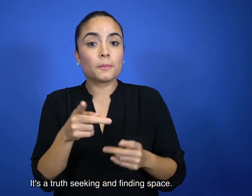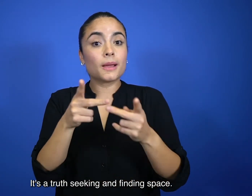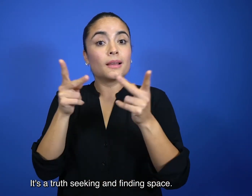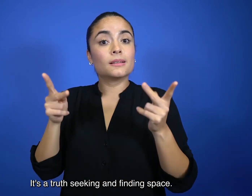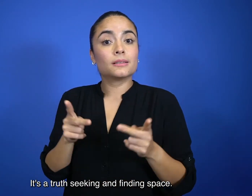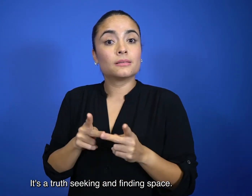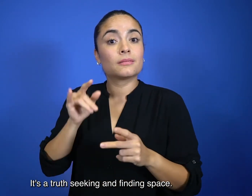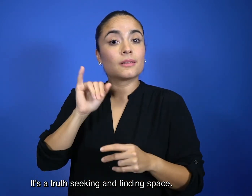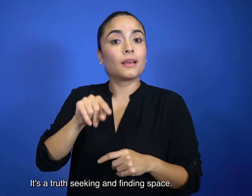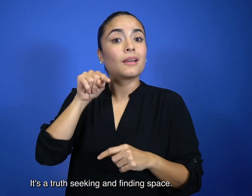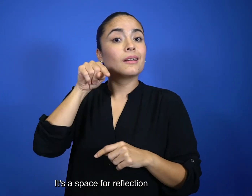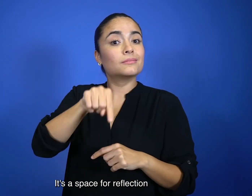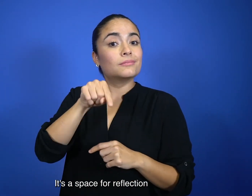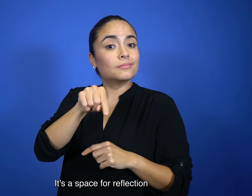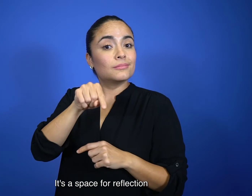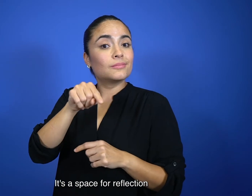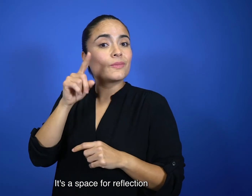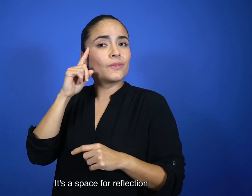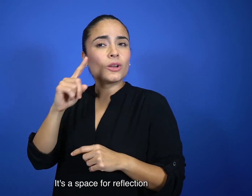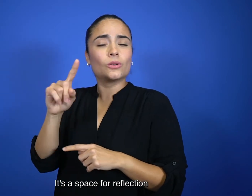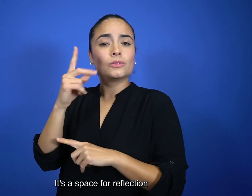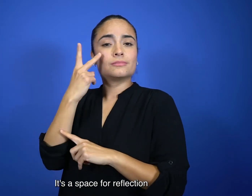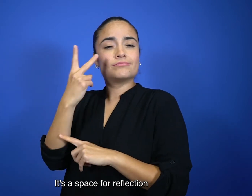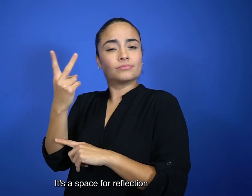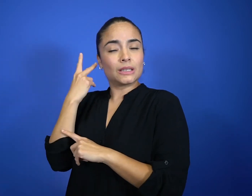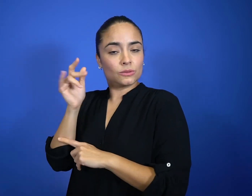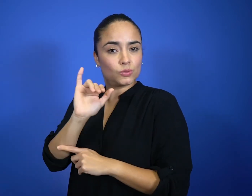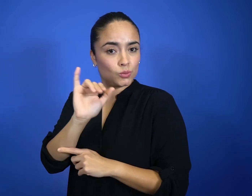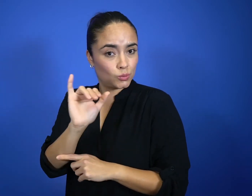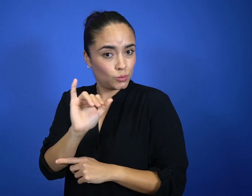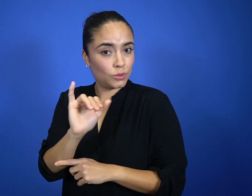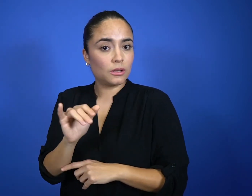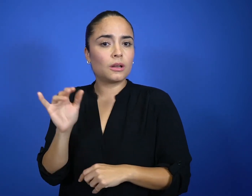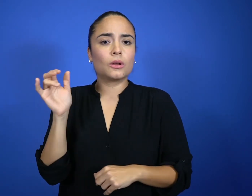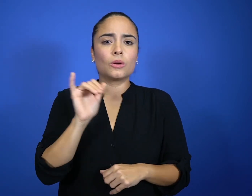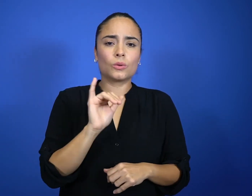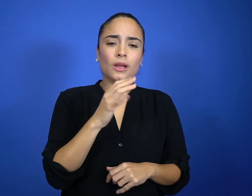space. It's a space for reflection, and